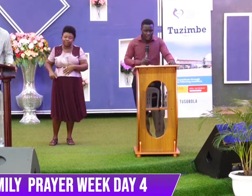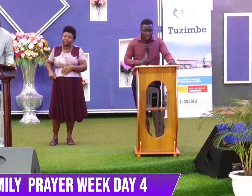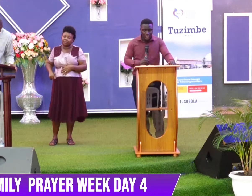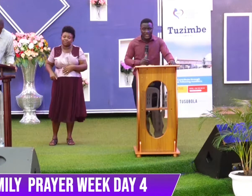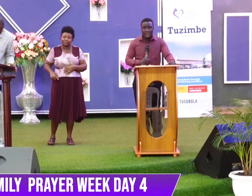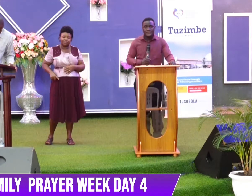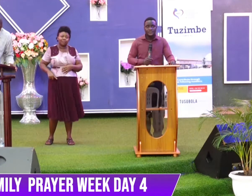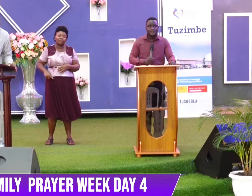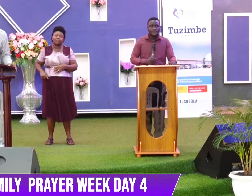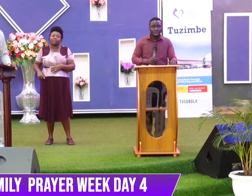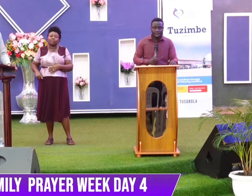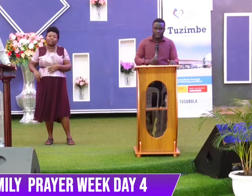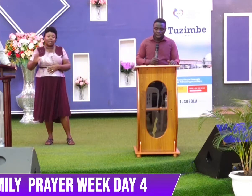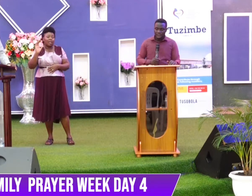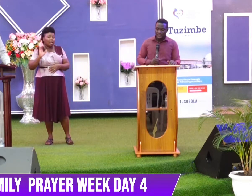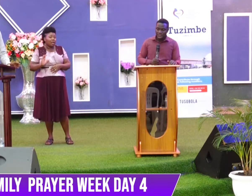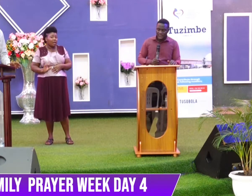Praise the good Lord.